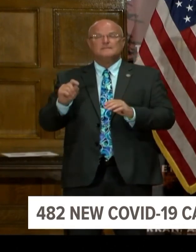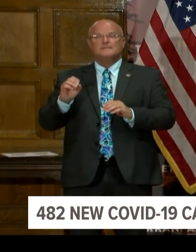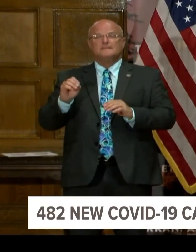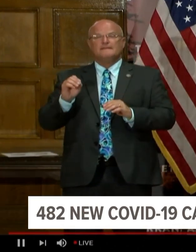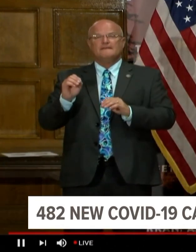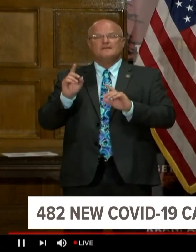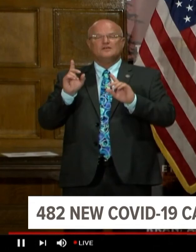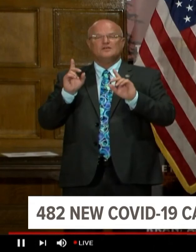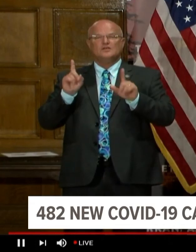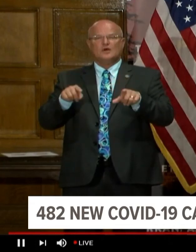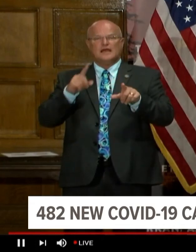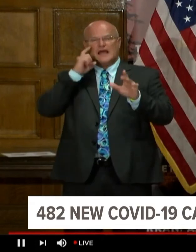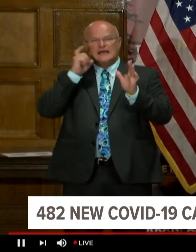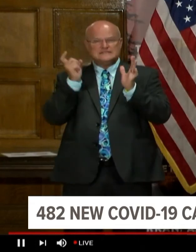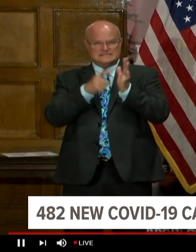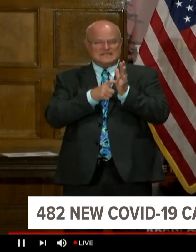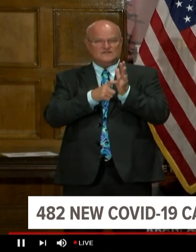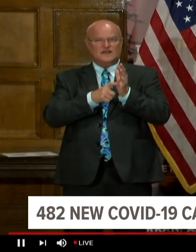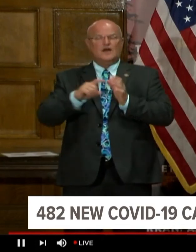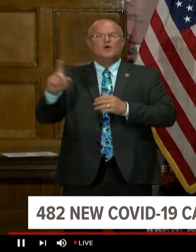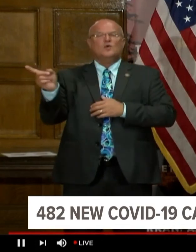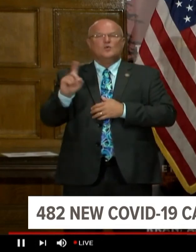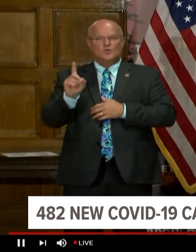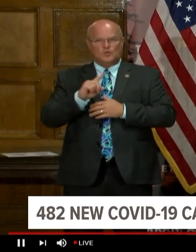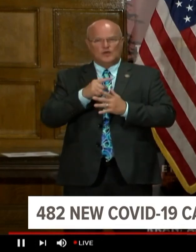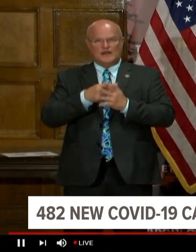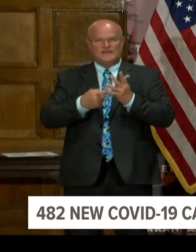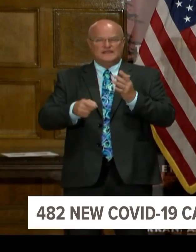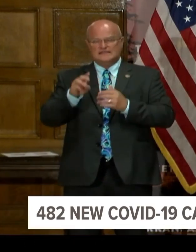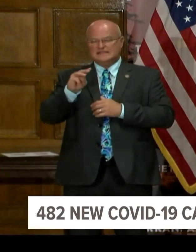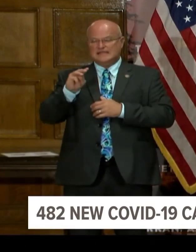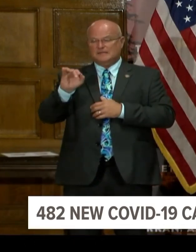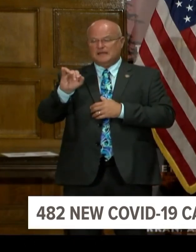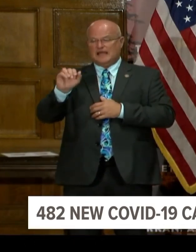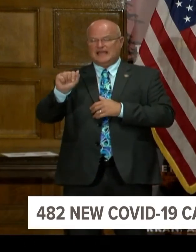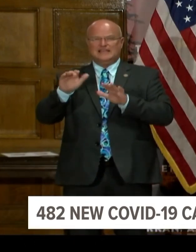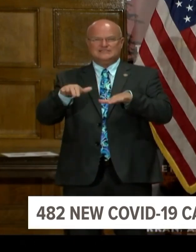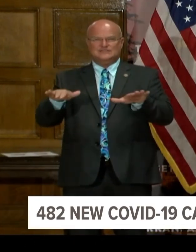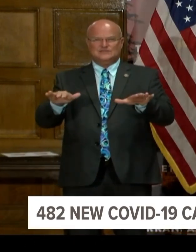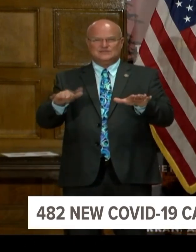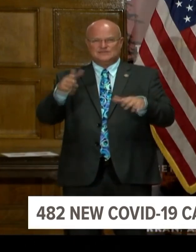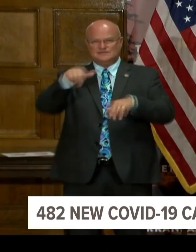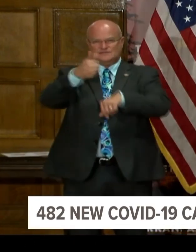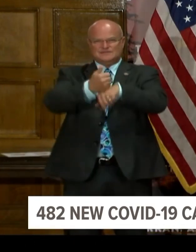go out and identify where these MIA children are.